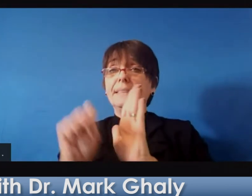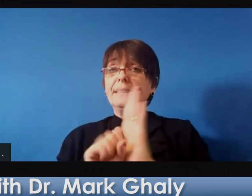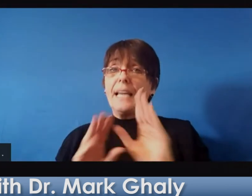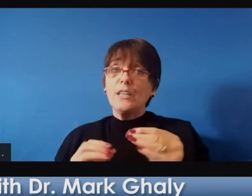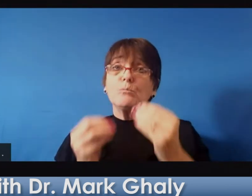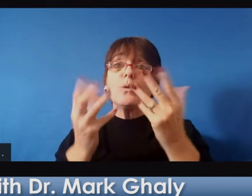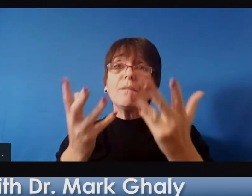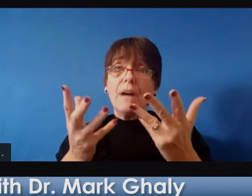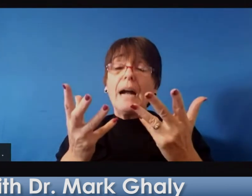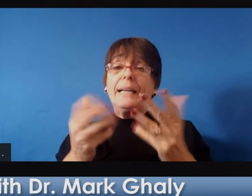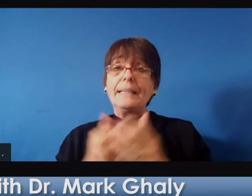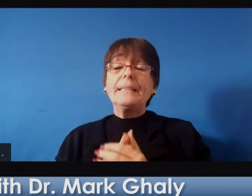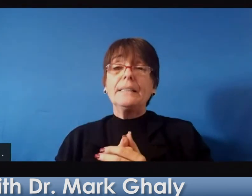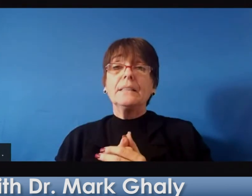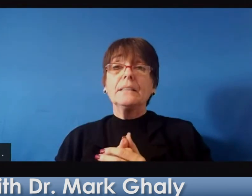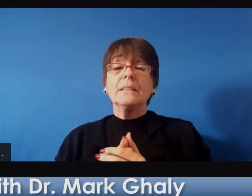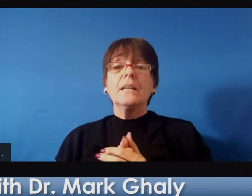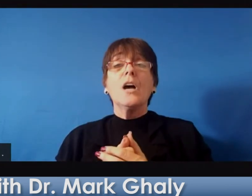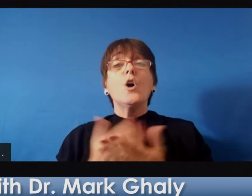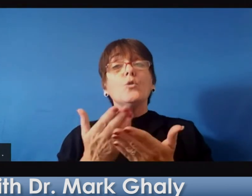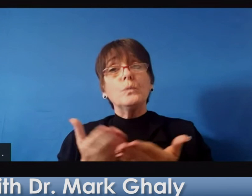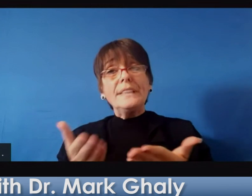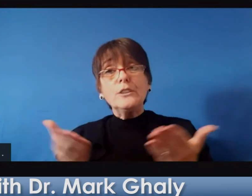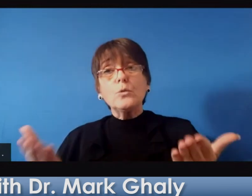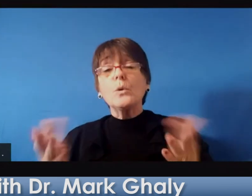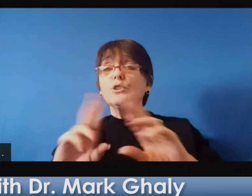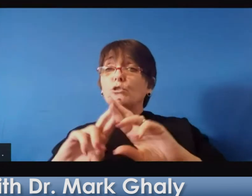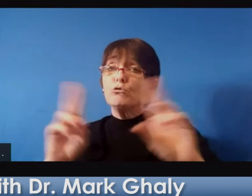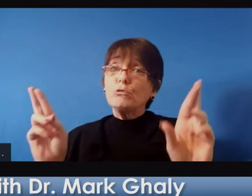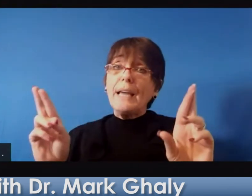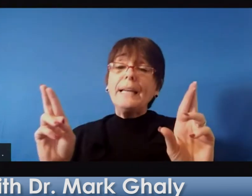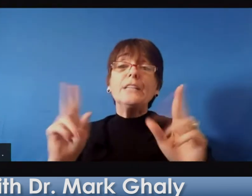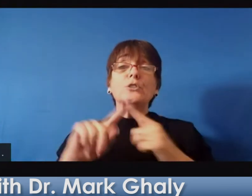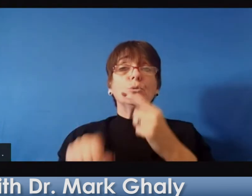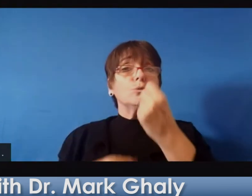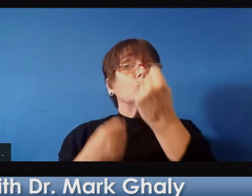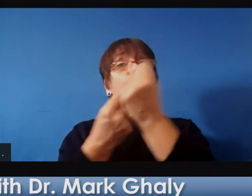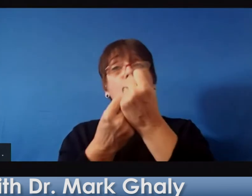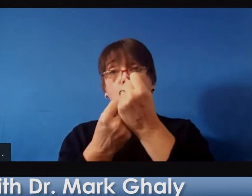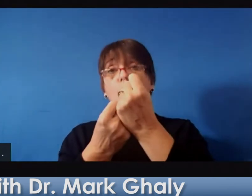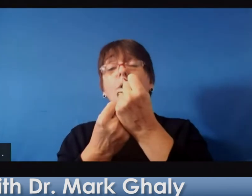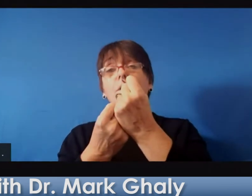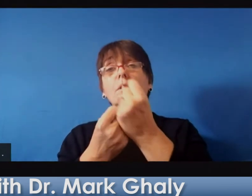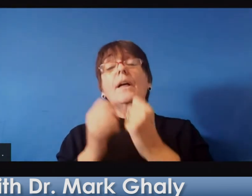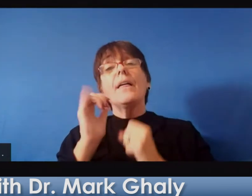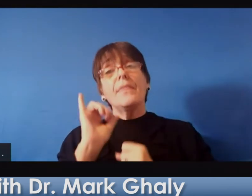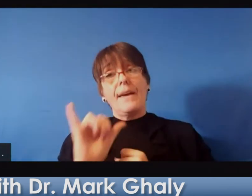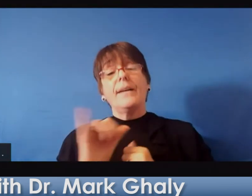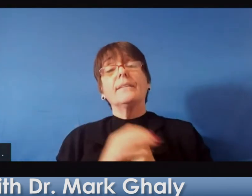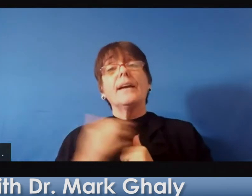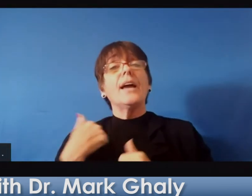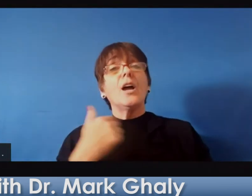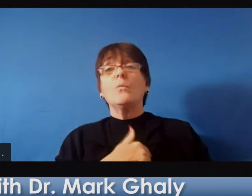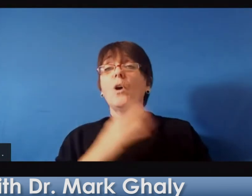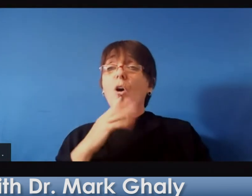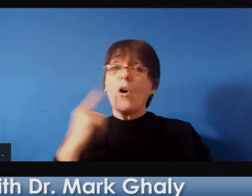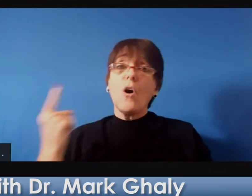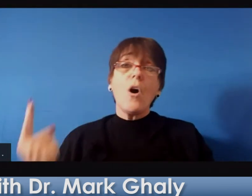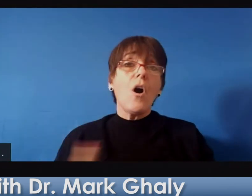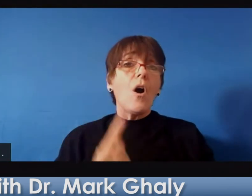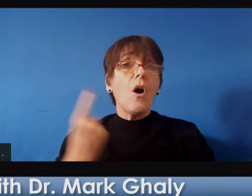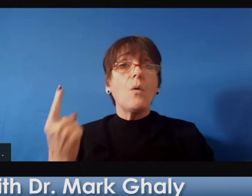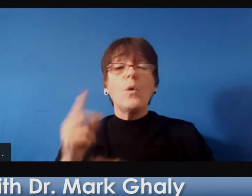quite a few resources already to support that, and we're always looking